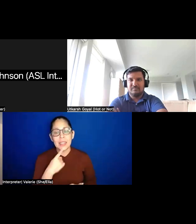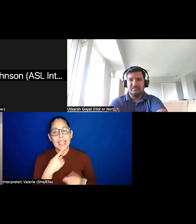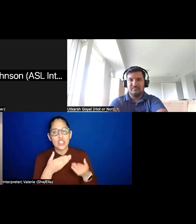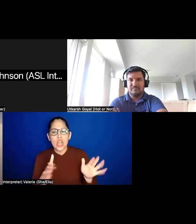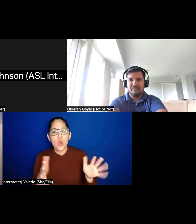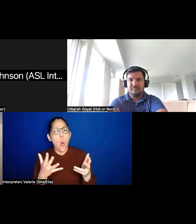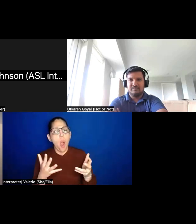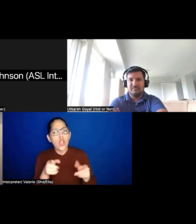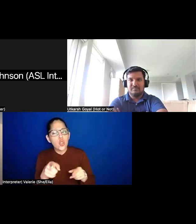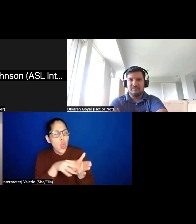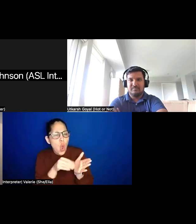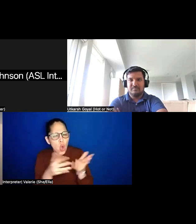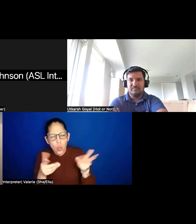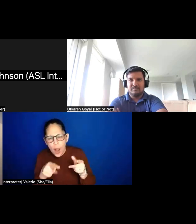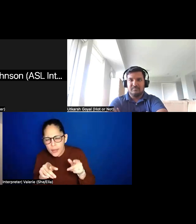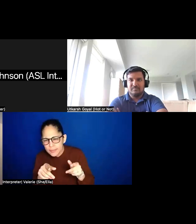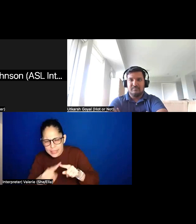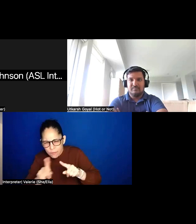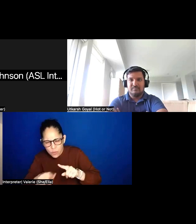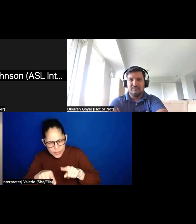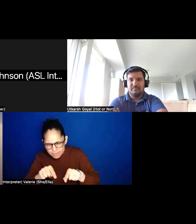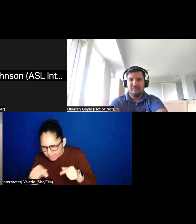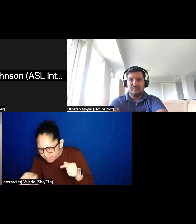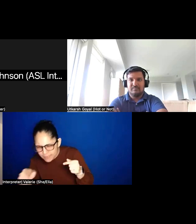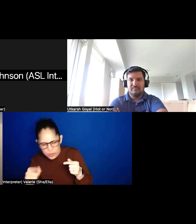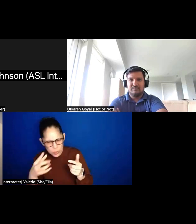the fact that we were first helped us.